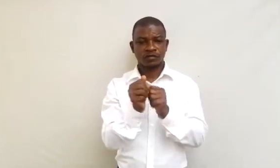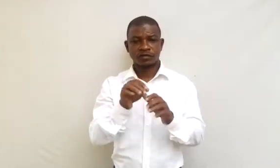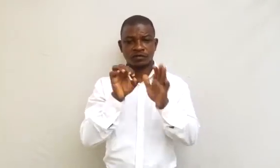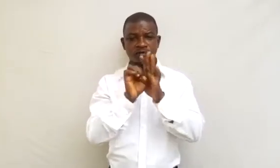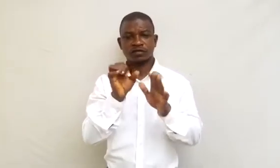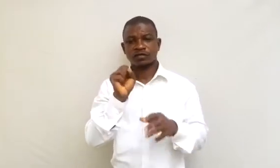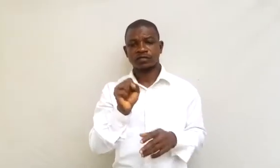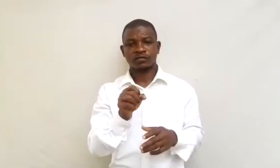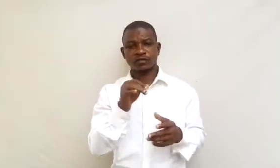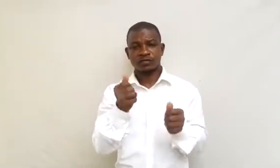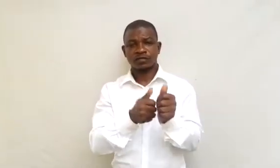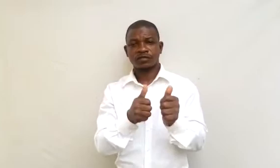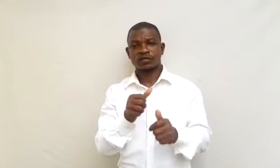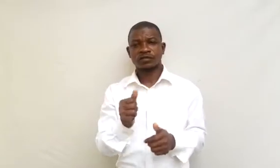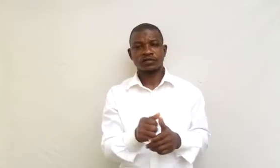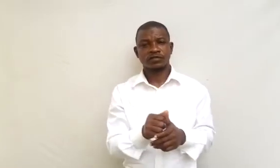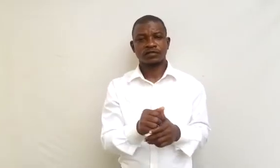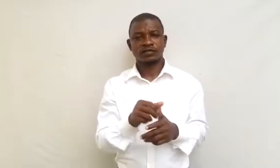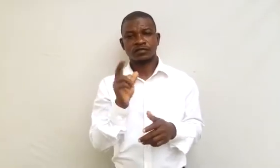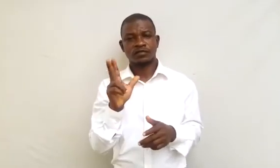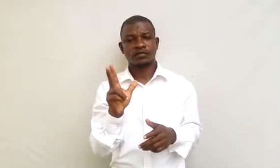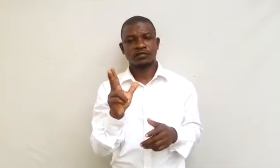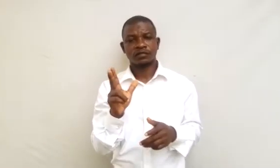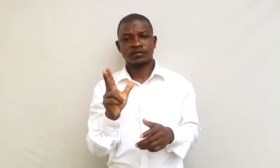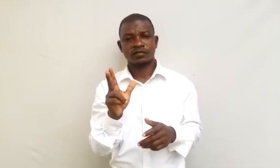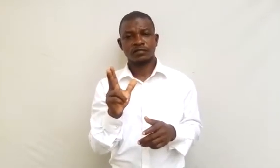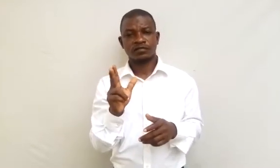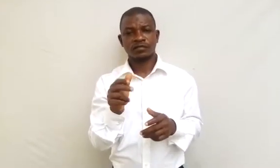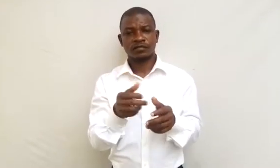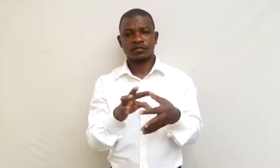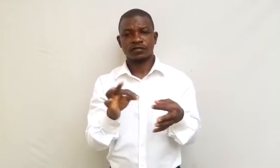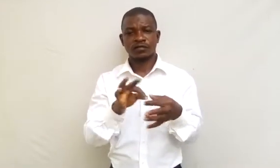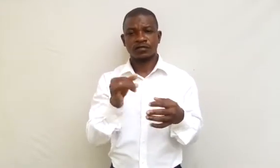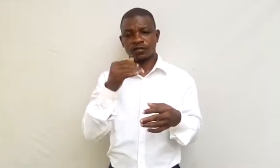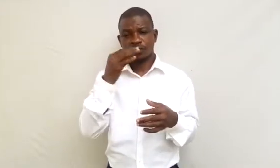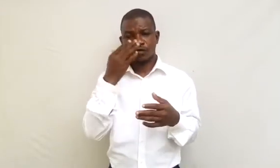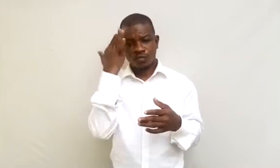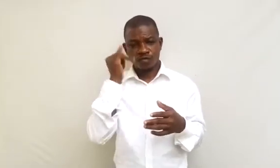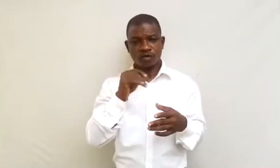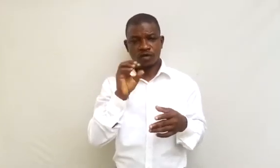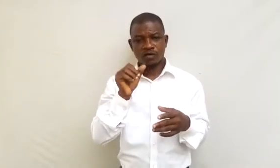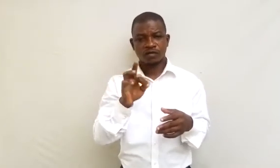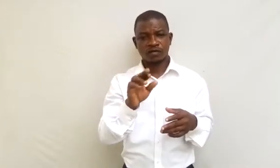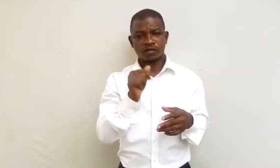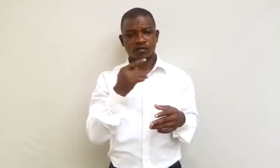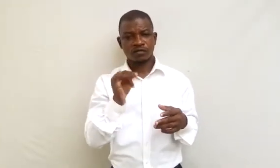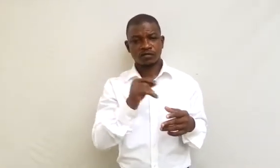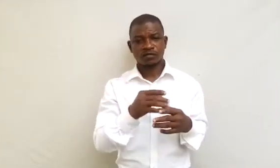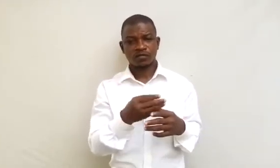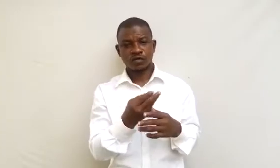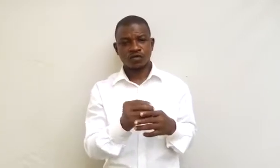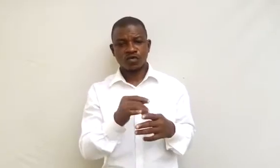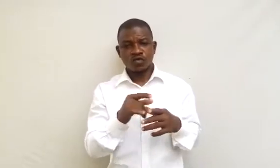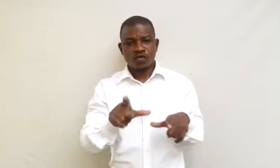example each. 3. Explain why organisms succeed best in their